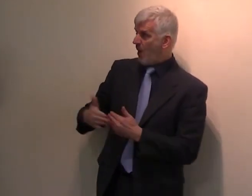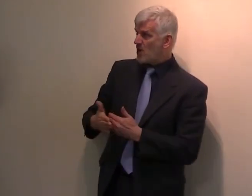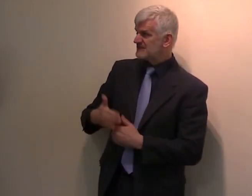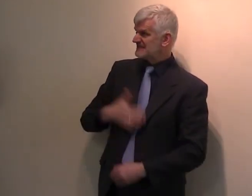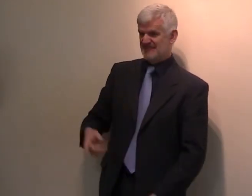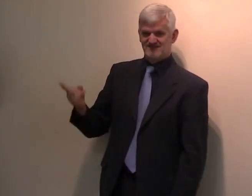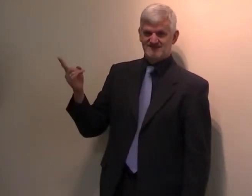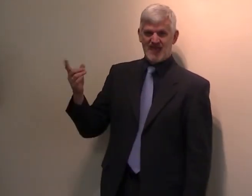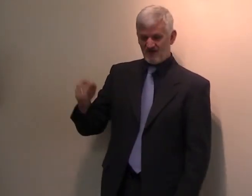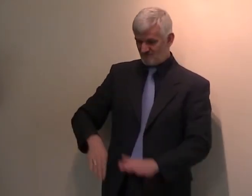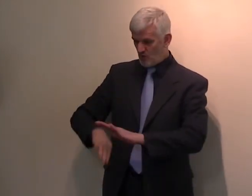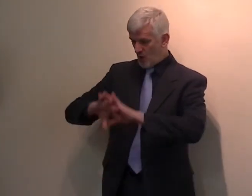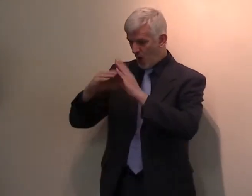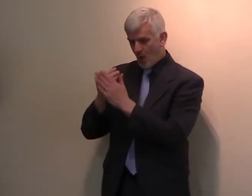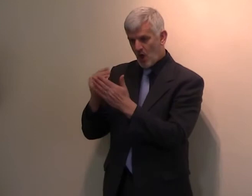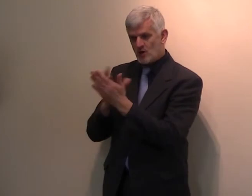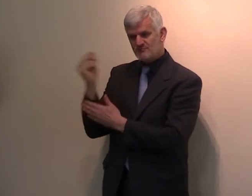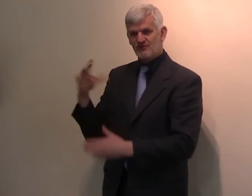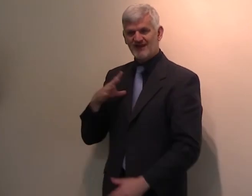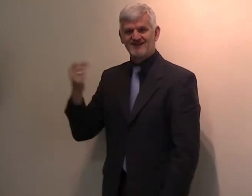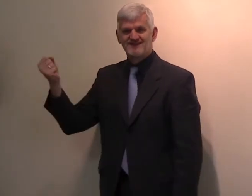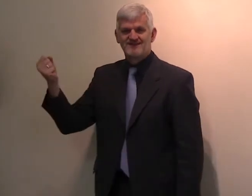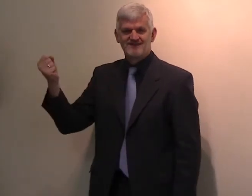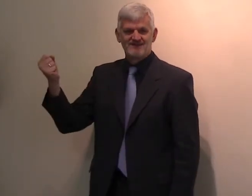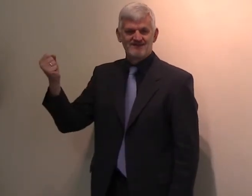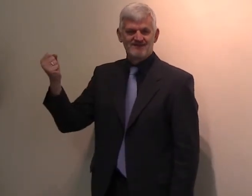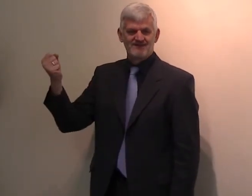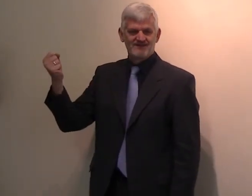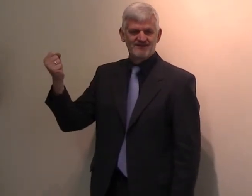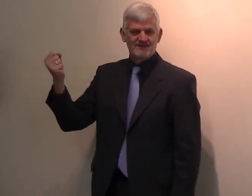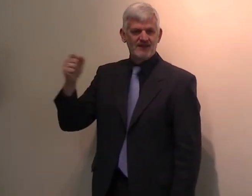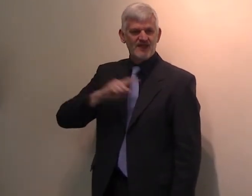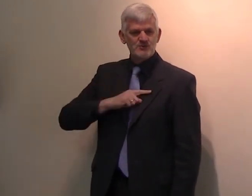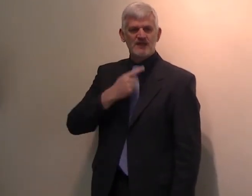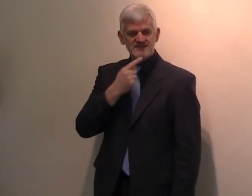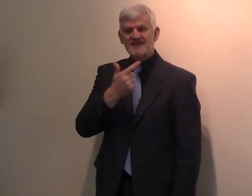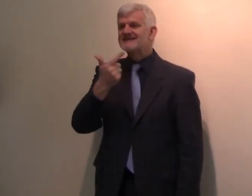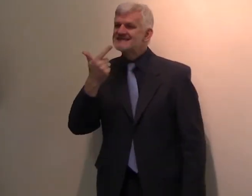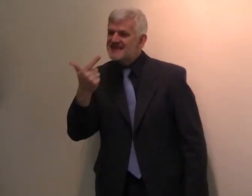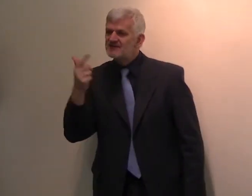has the fullness of the Holy Spirit. And He could describe Himself this way because